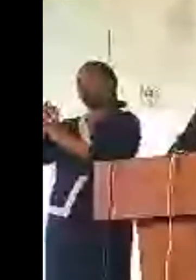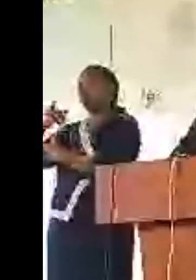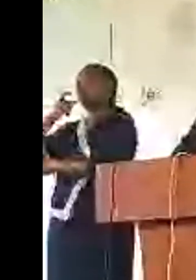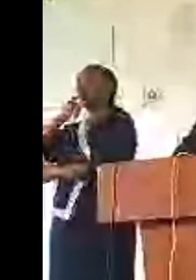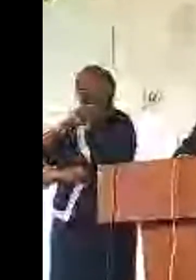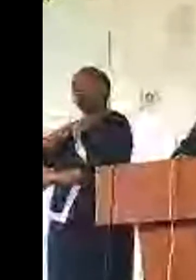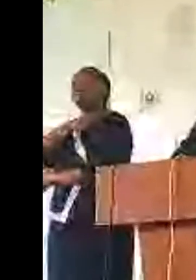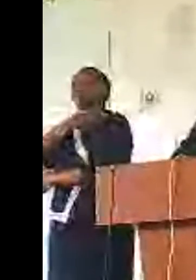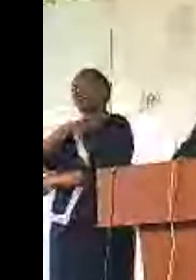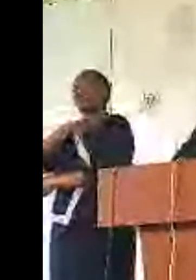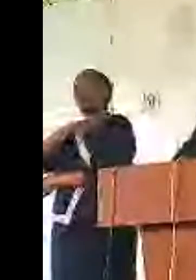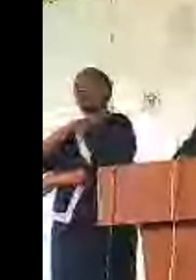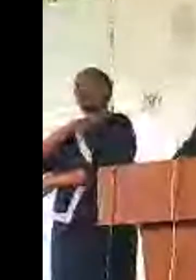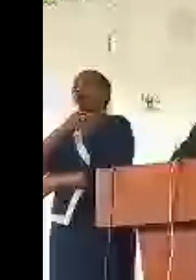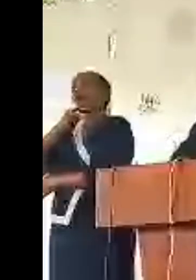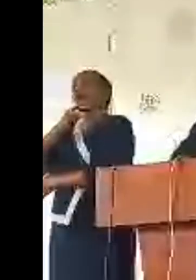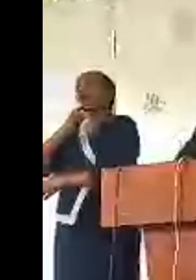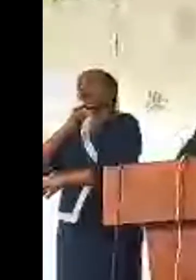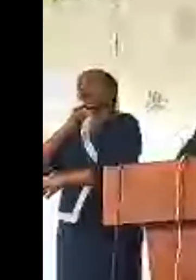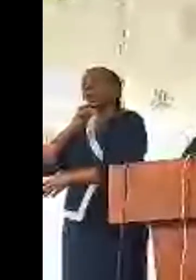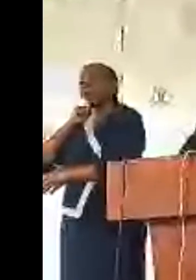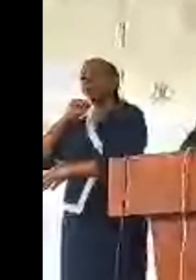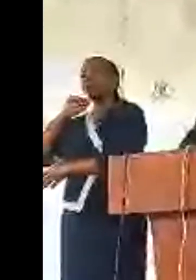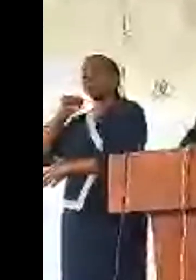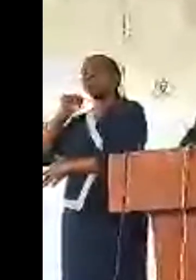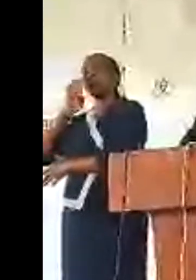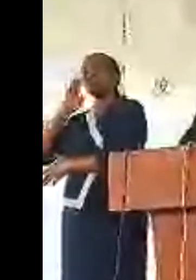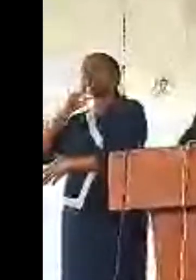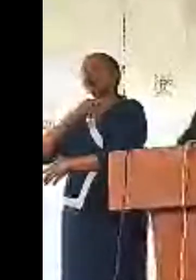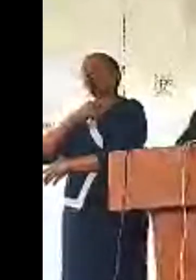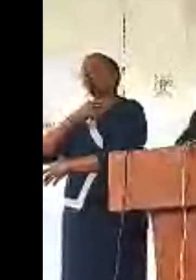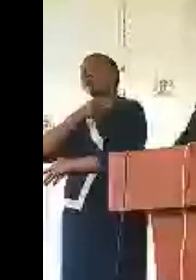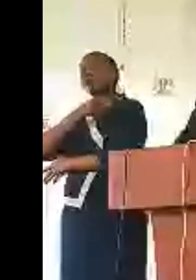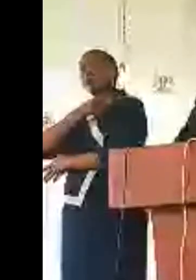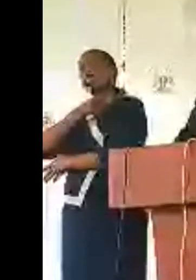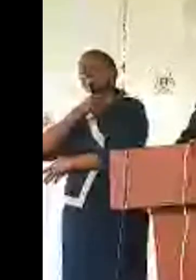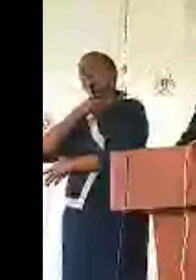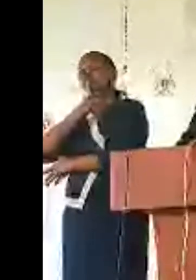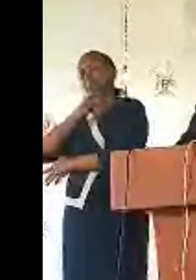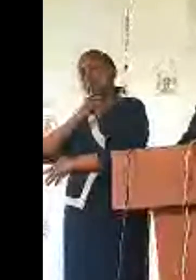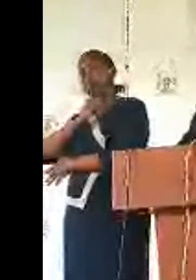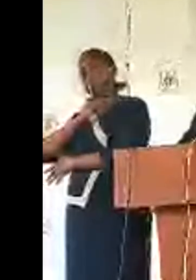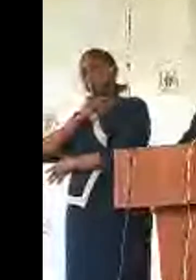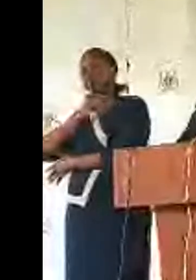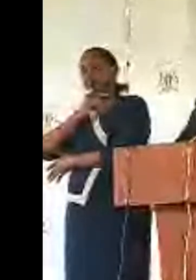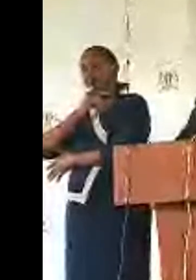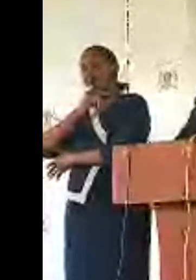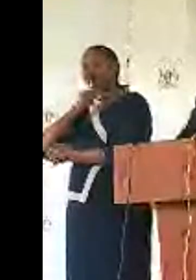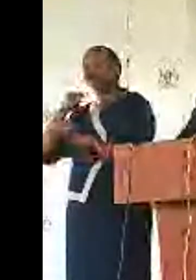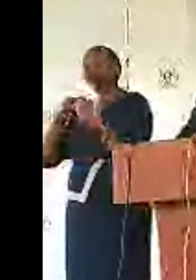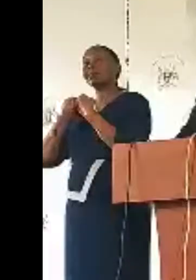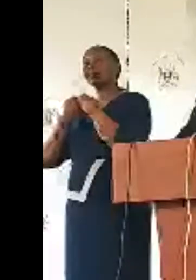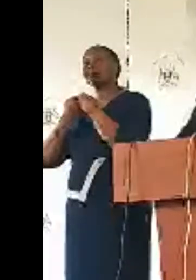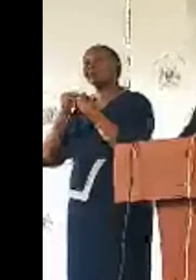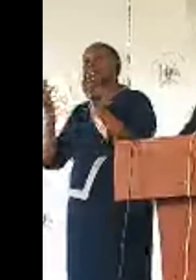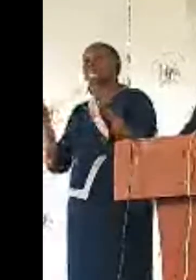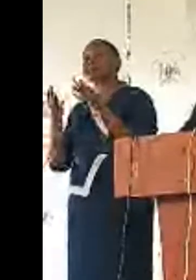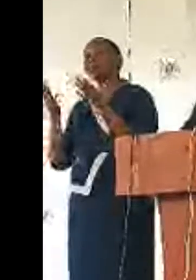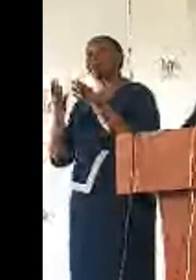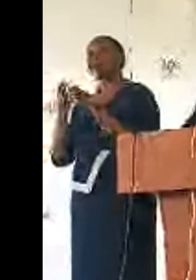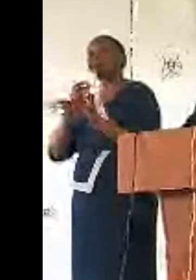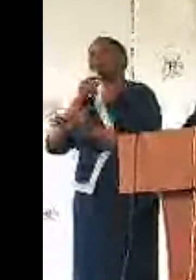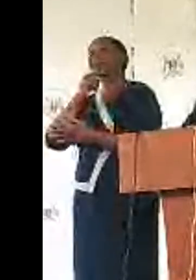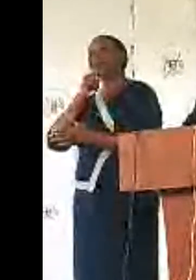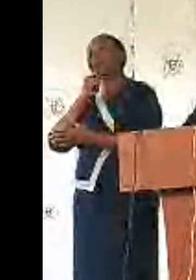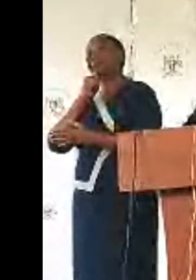gender, a male candidate must be indicated as male. We have had challenges where a male, obviously